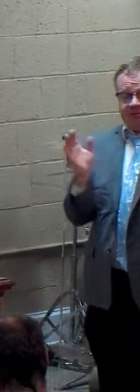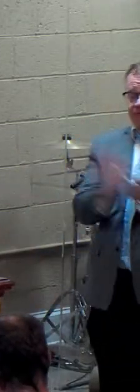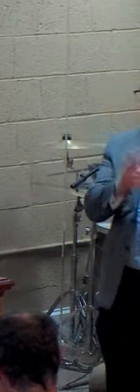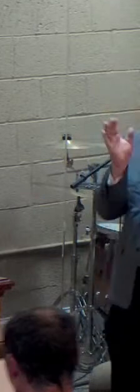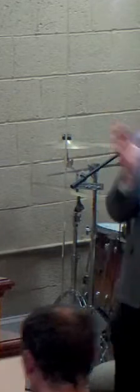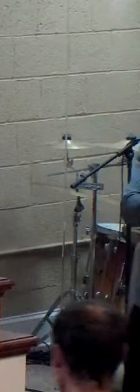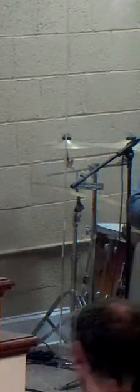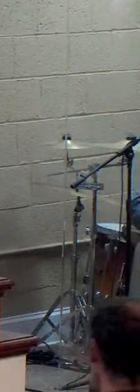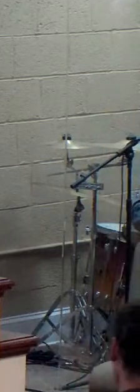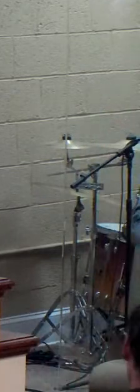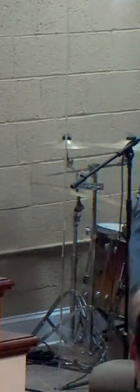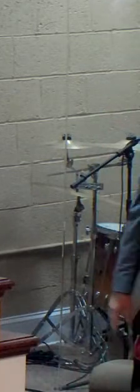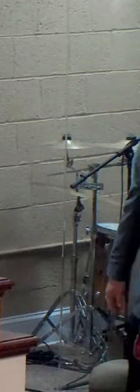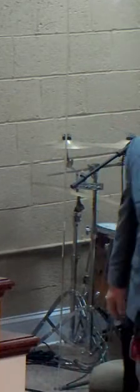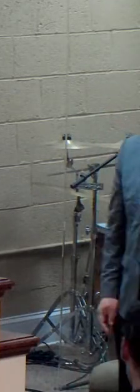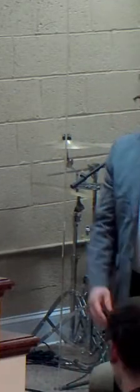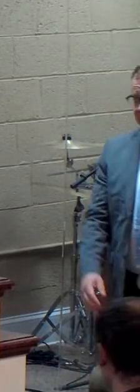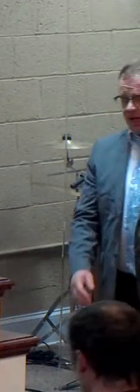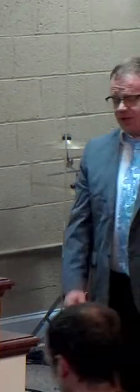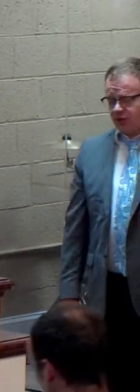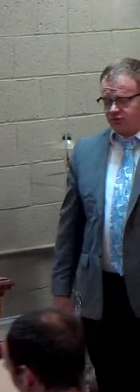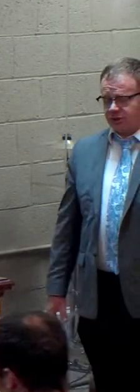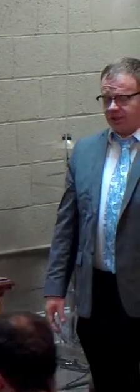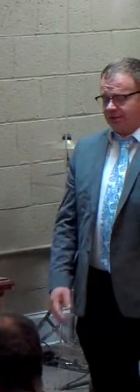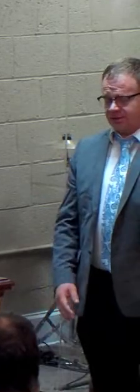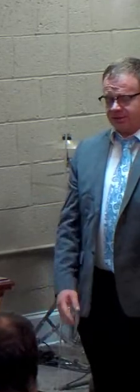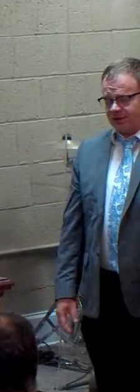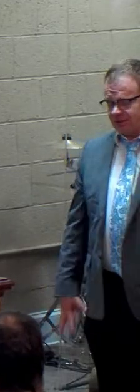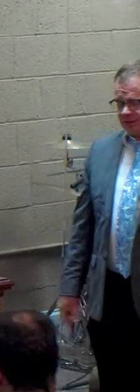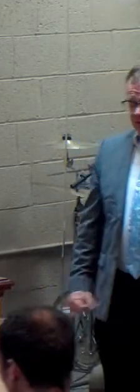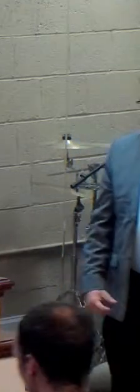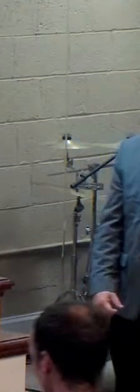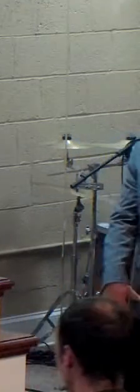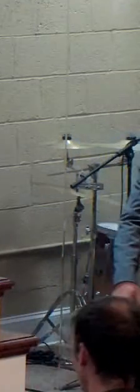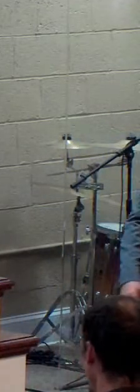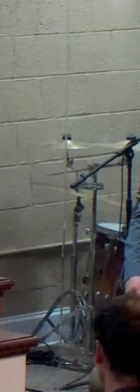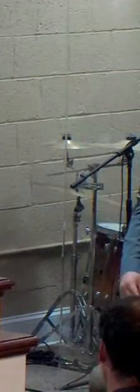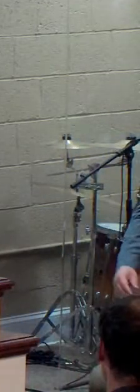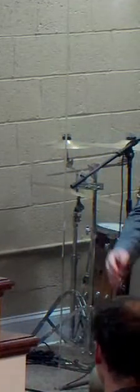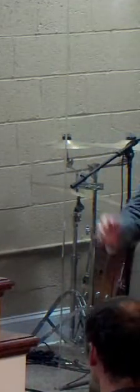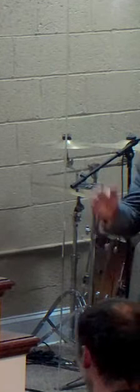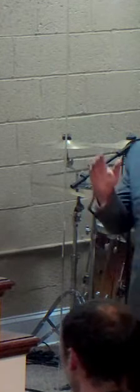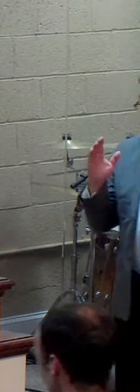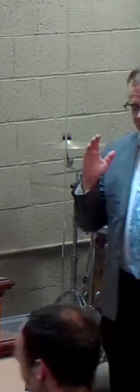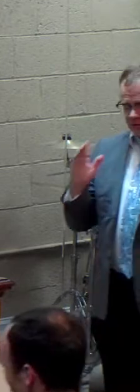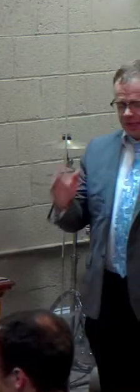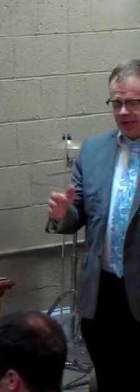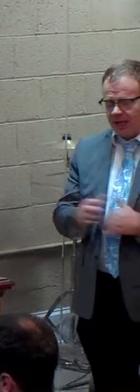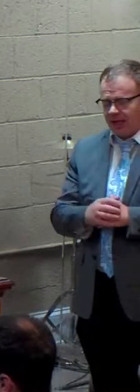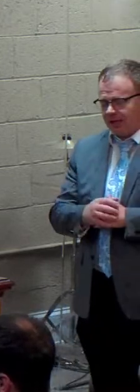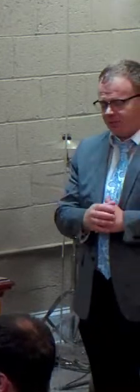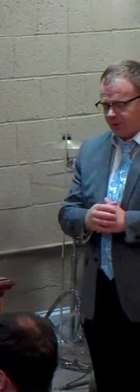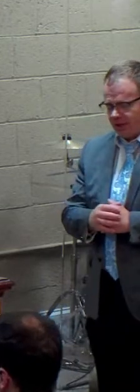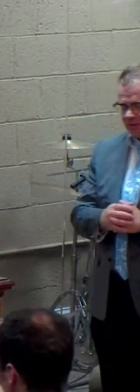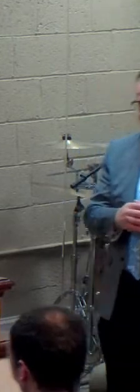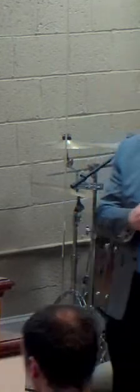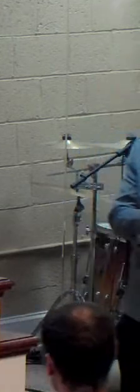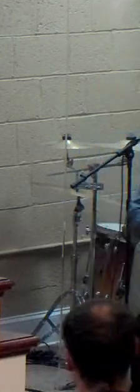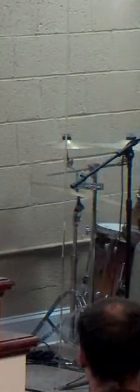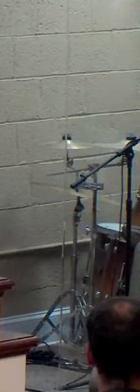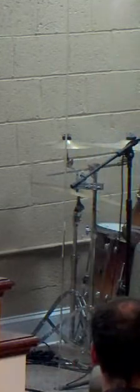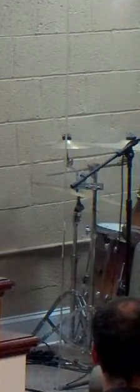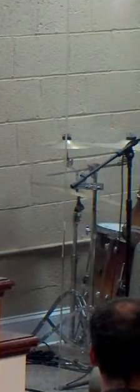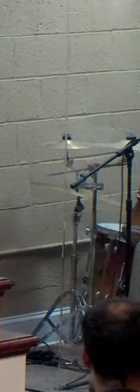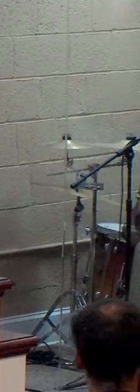Lord, bless this congregation. Direct them, protect them as they call home. Lead them in all truth, Lord God. Amen. Help them in